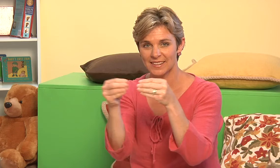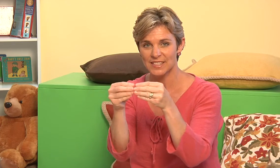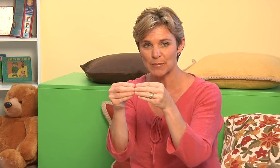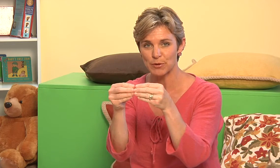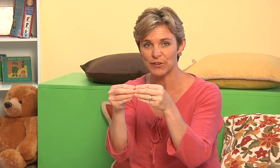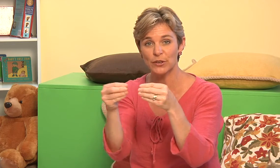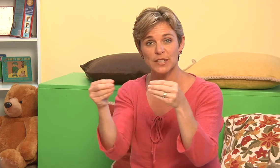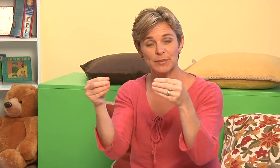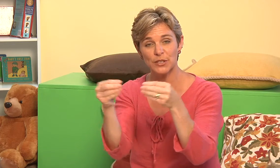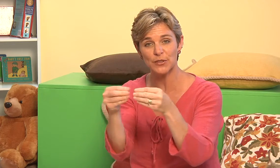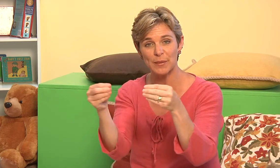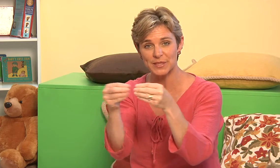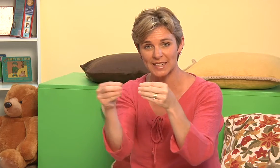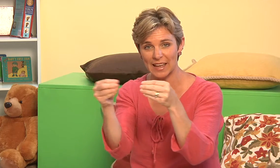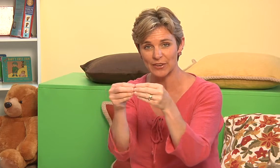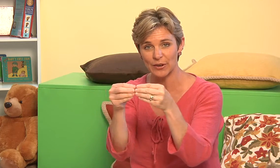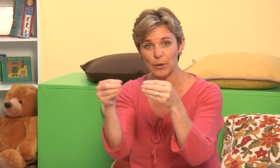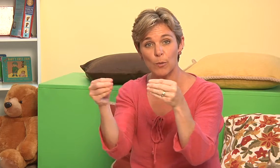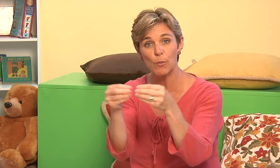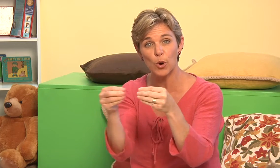Tap your fingertips and your thumbs together. More.